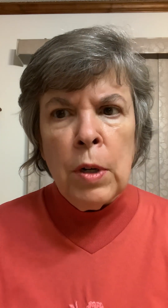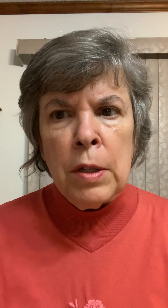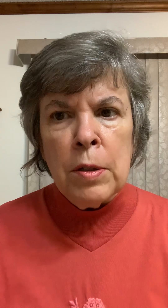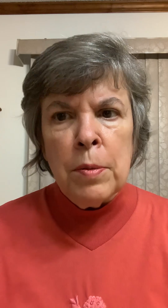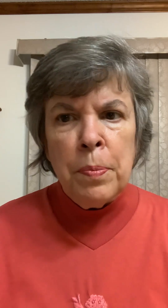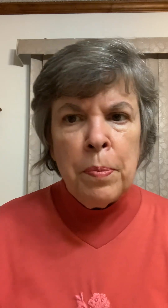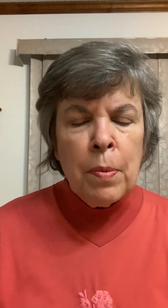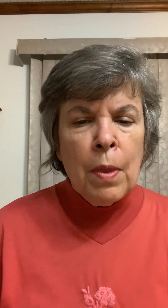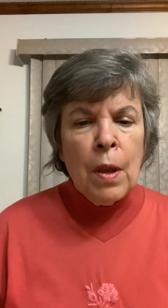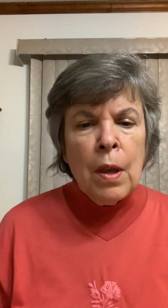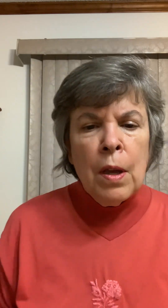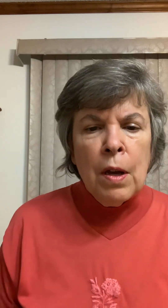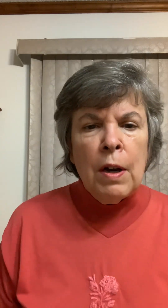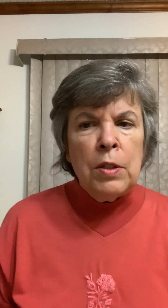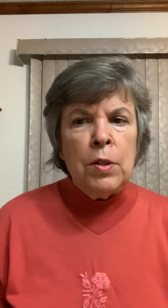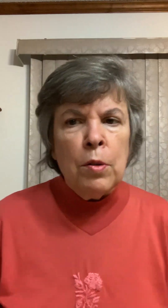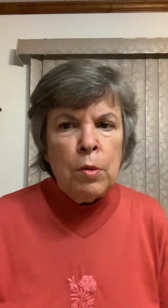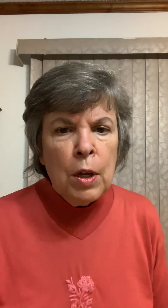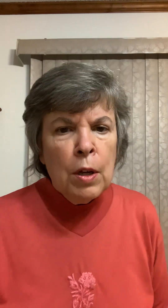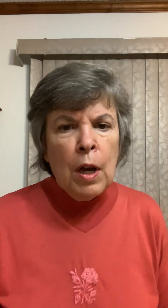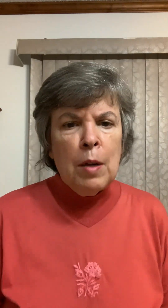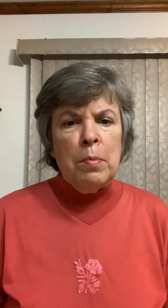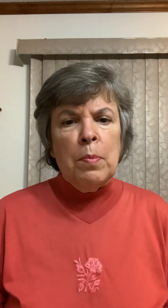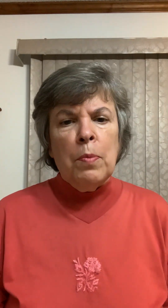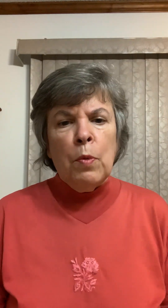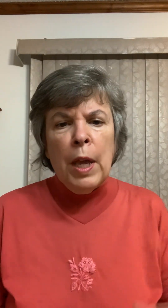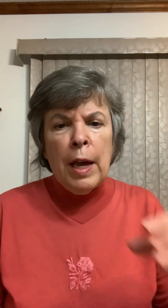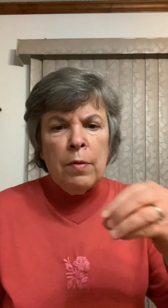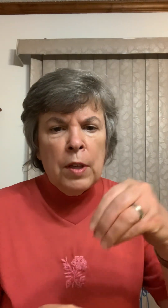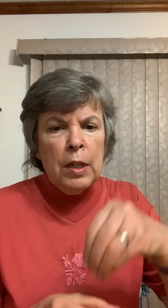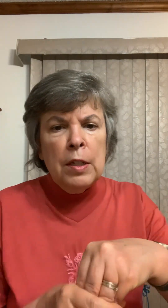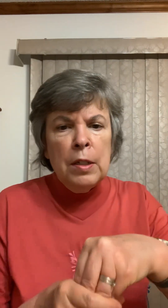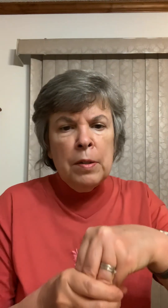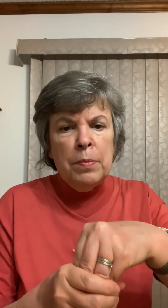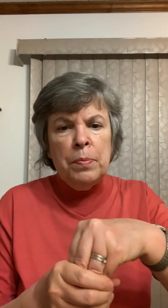us. All right, so we have in